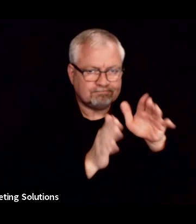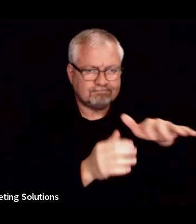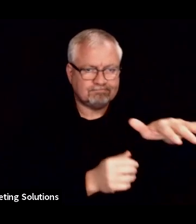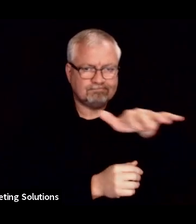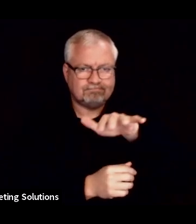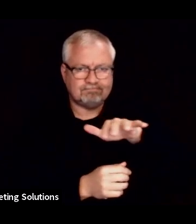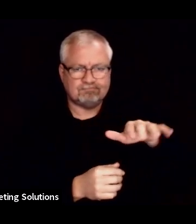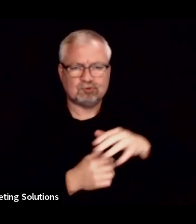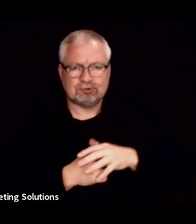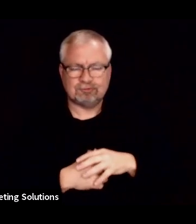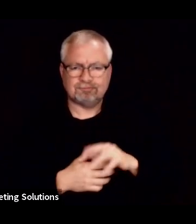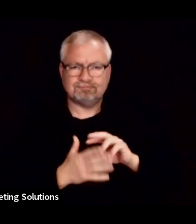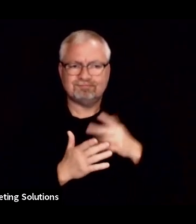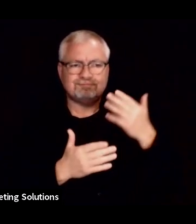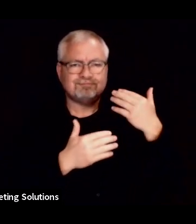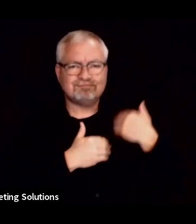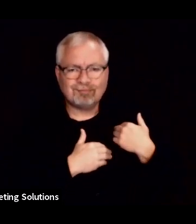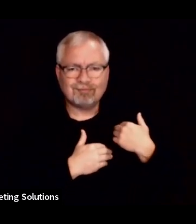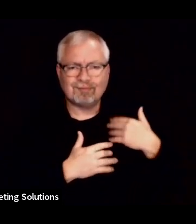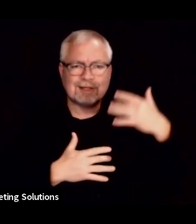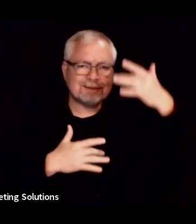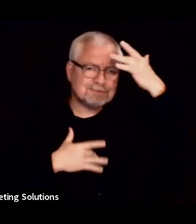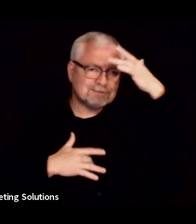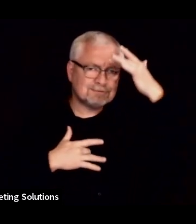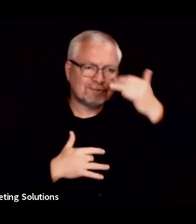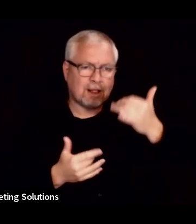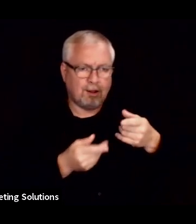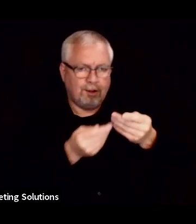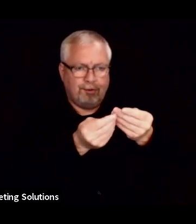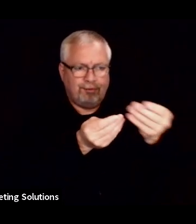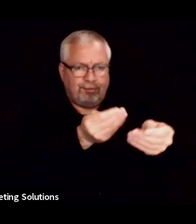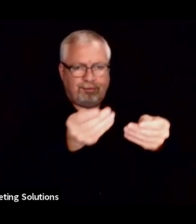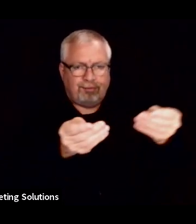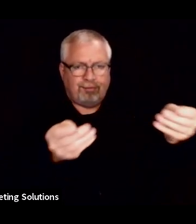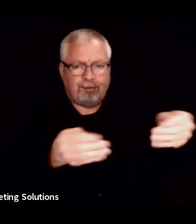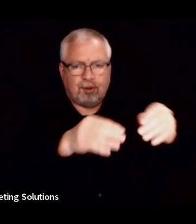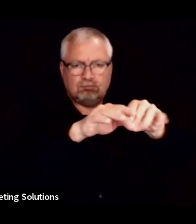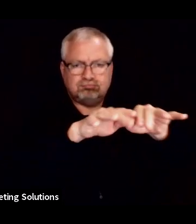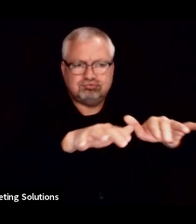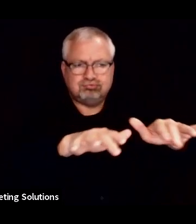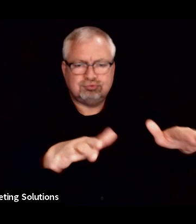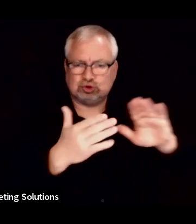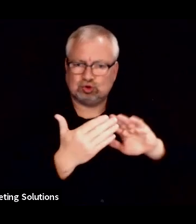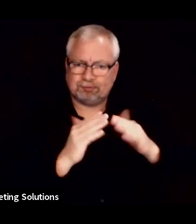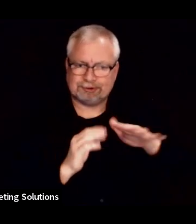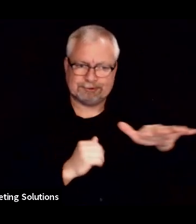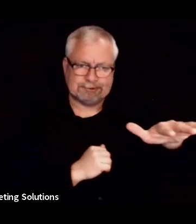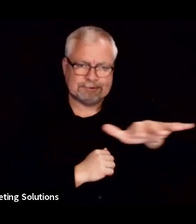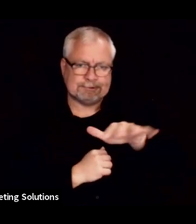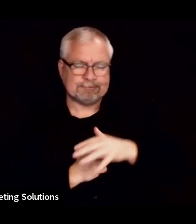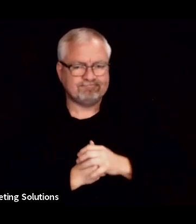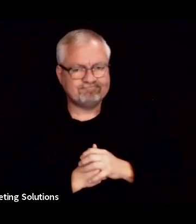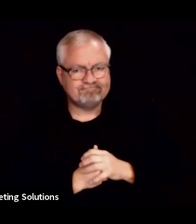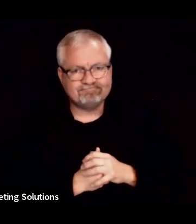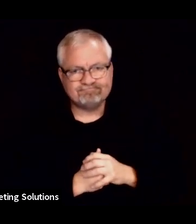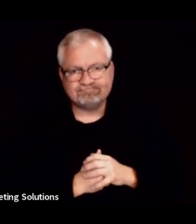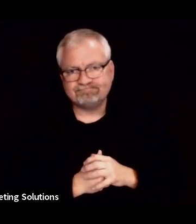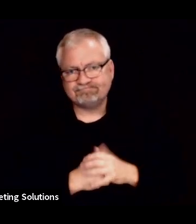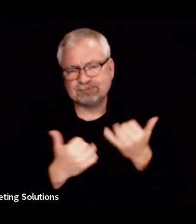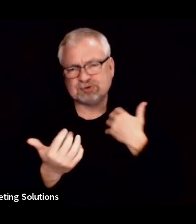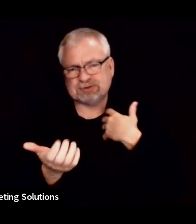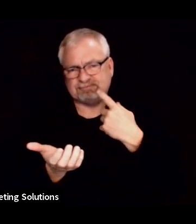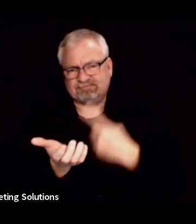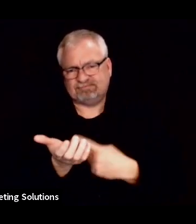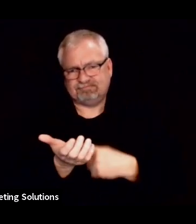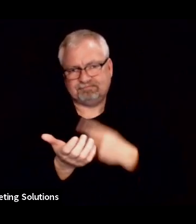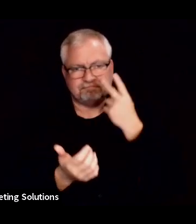it is distributing across our community. I mentioned that we had an uptick in testing volume yesterday,